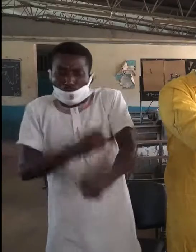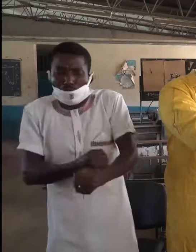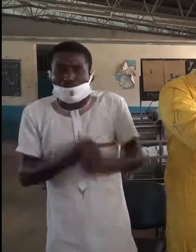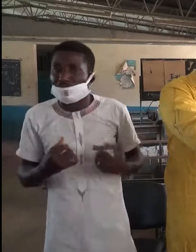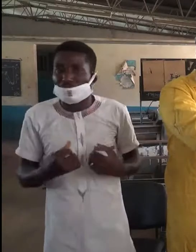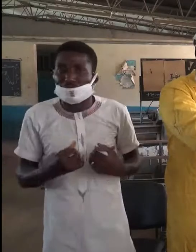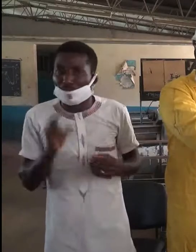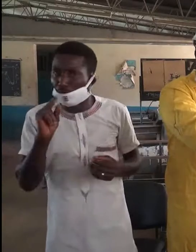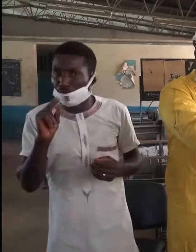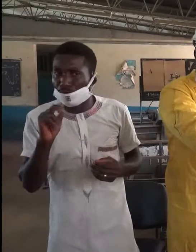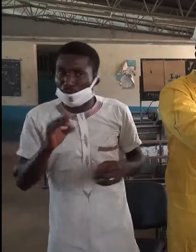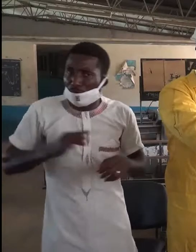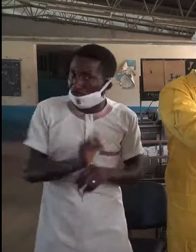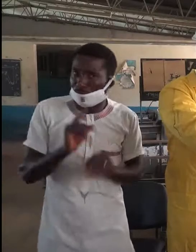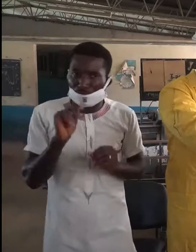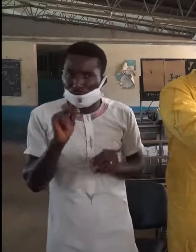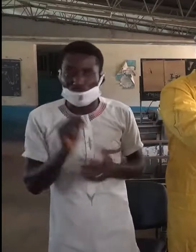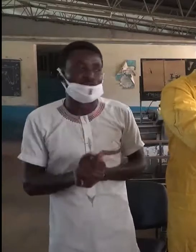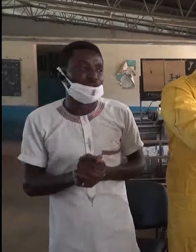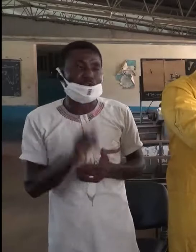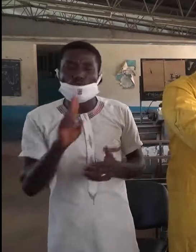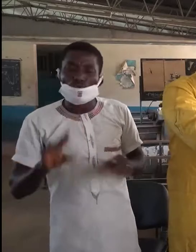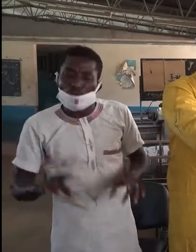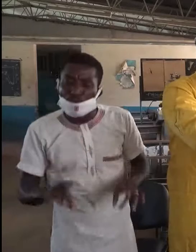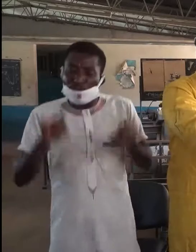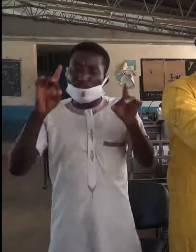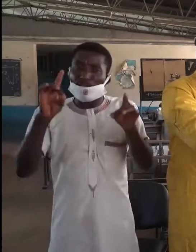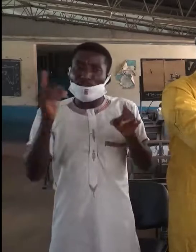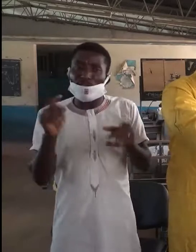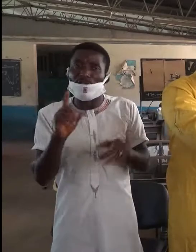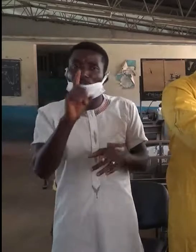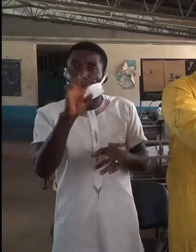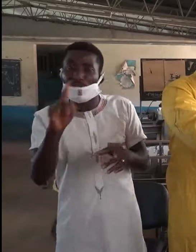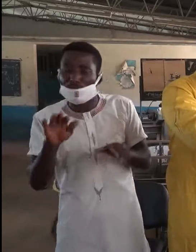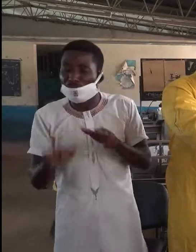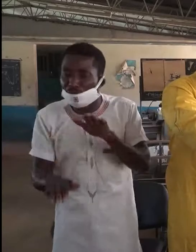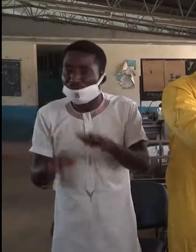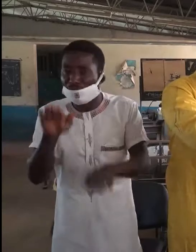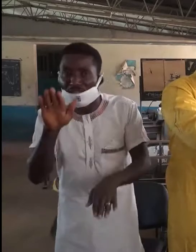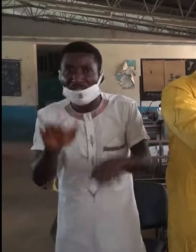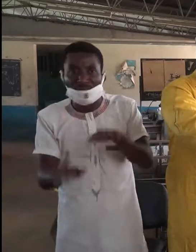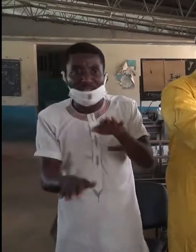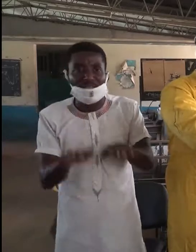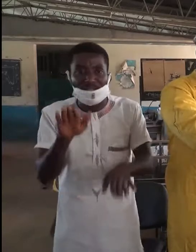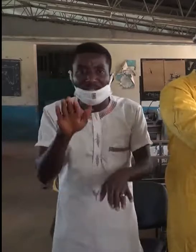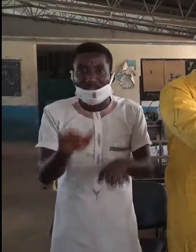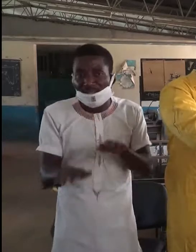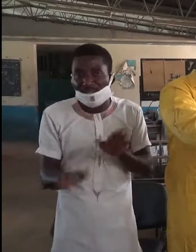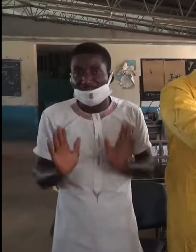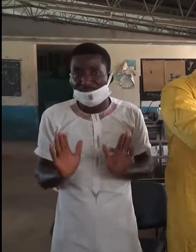have advised earlier on. You take the drilling bit gradually, steadily,